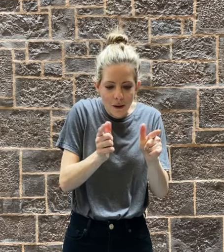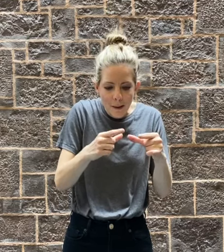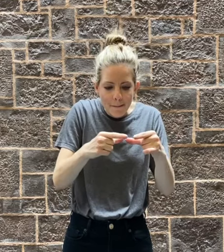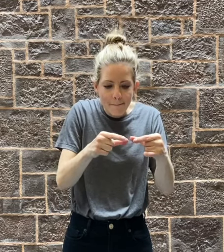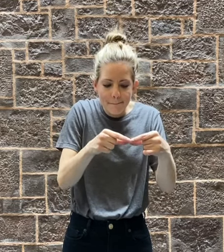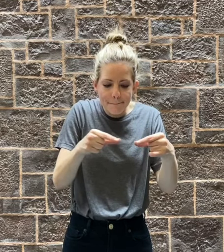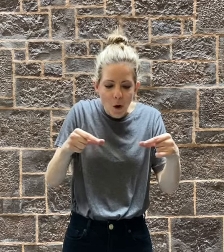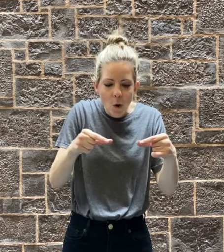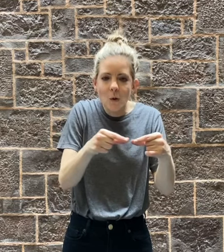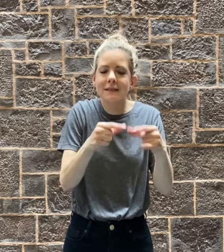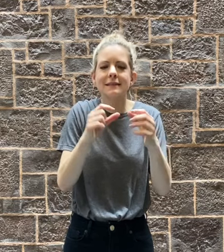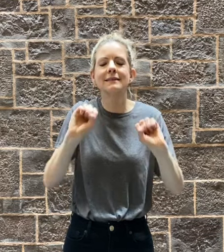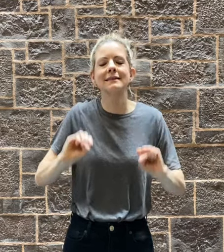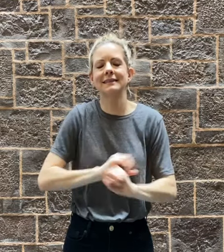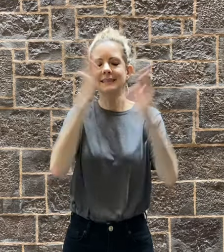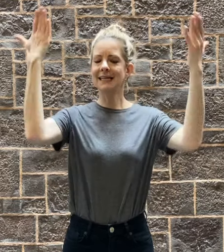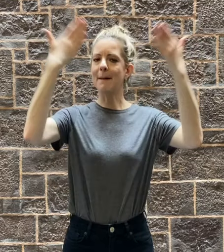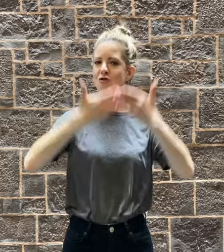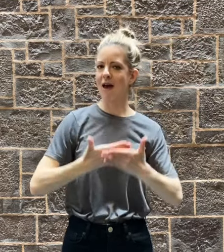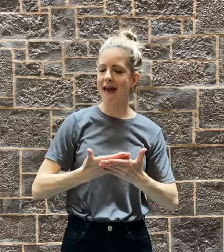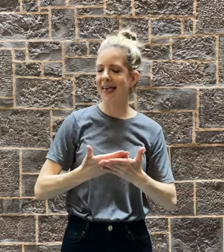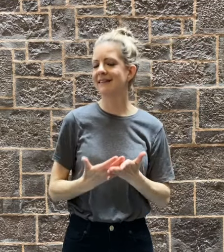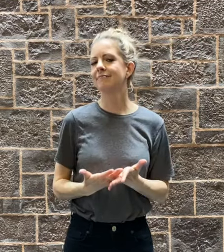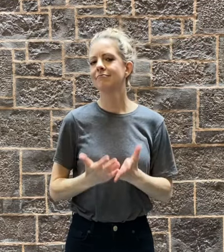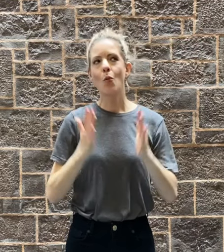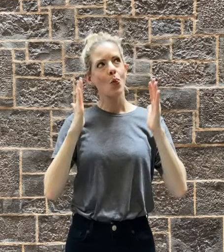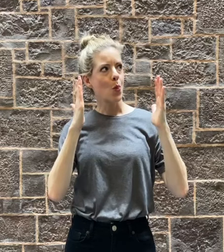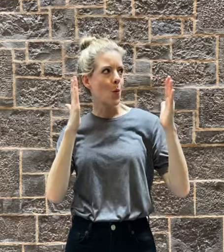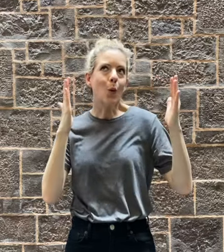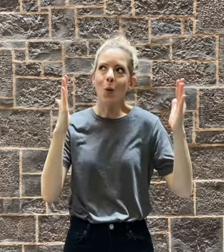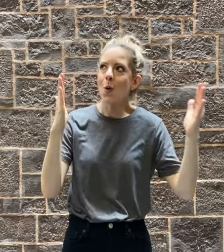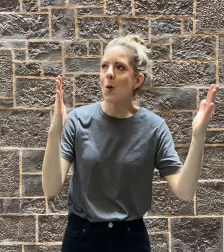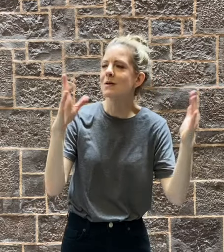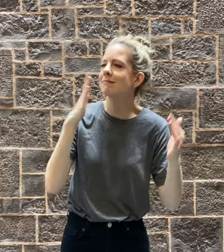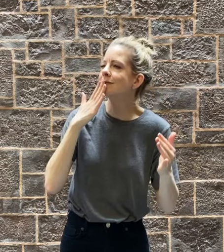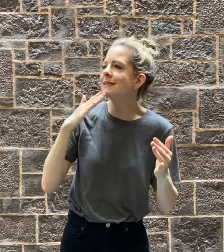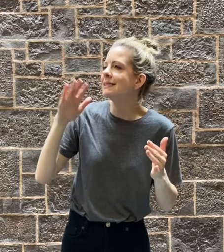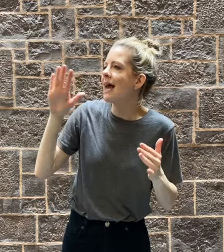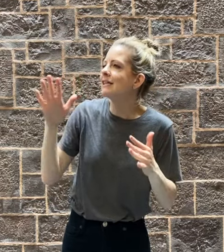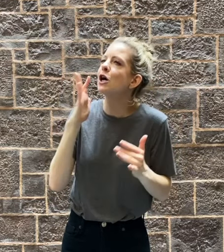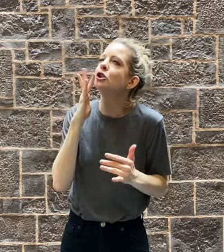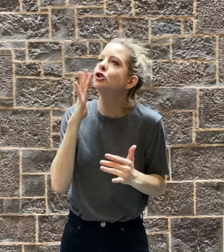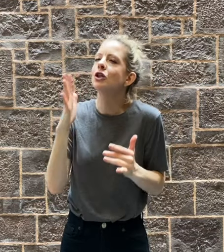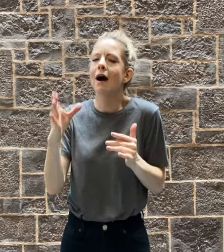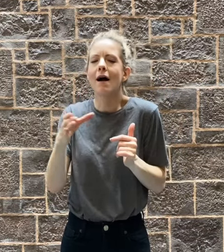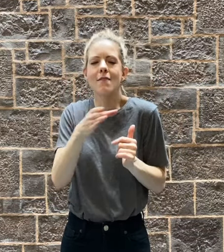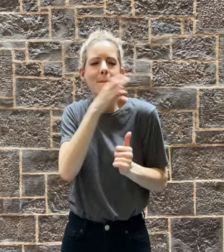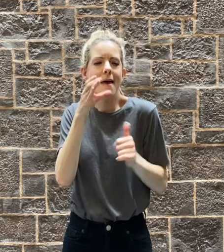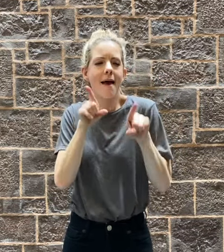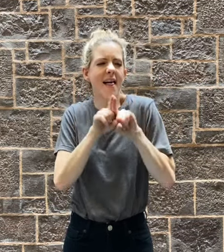where the walls taste like sugar and the beer tastes like arse, but the world is bigger in